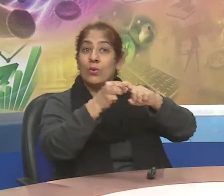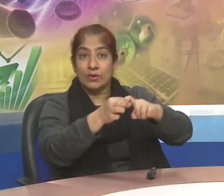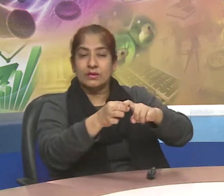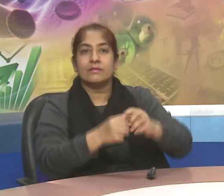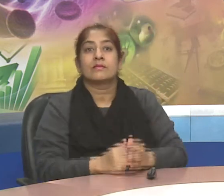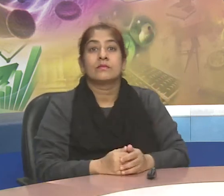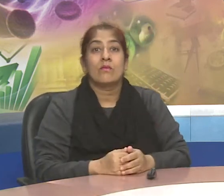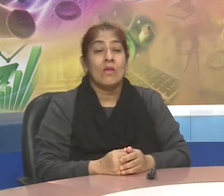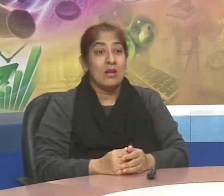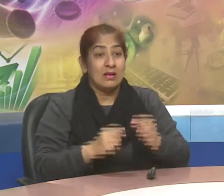Question number 14,